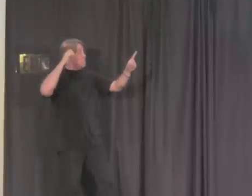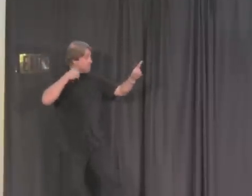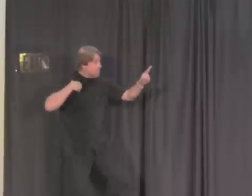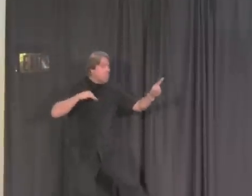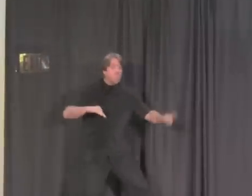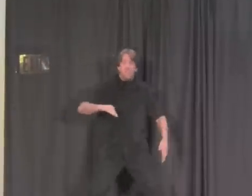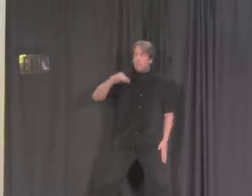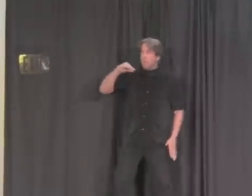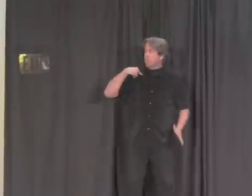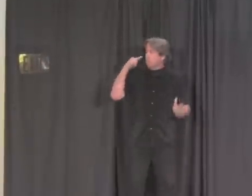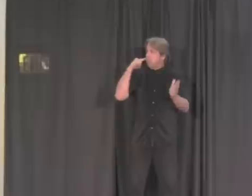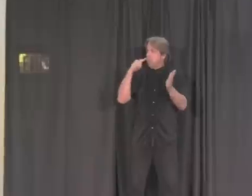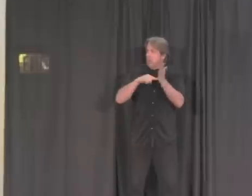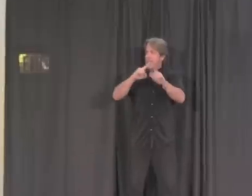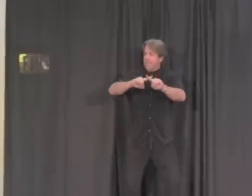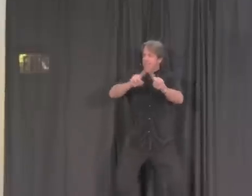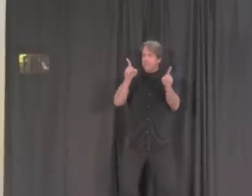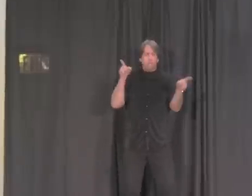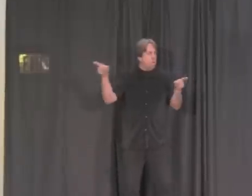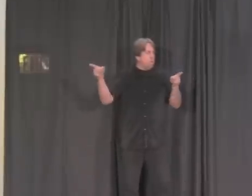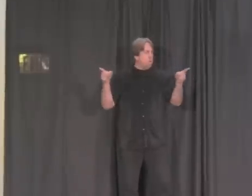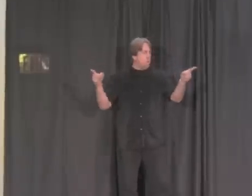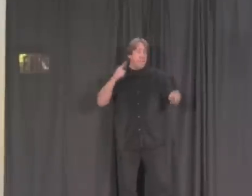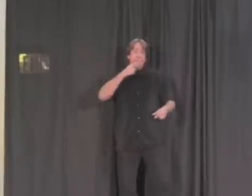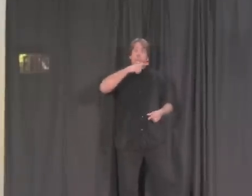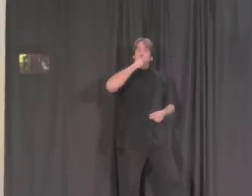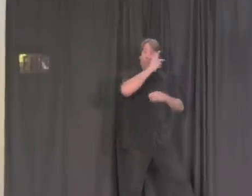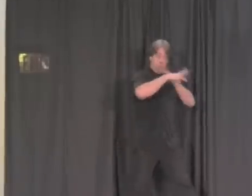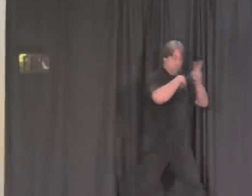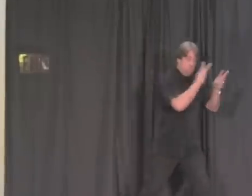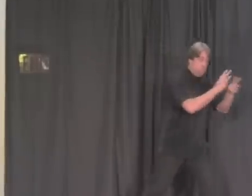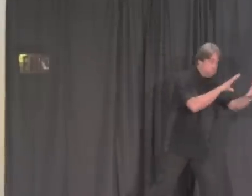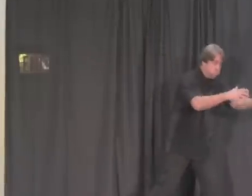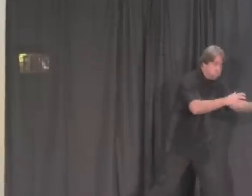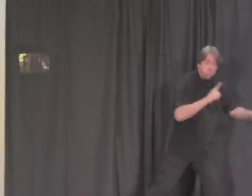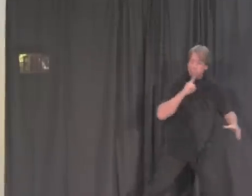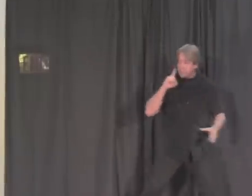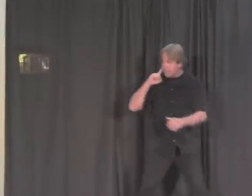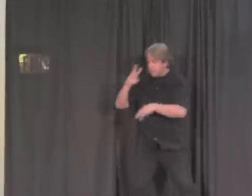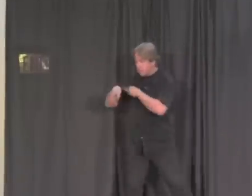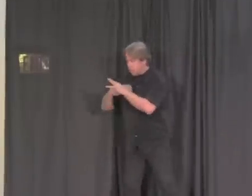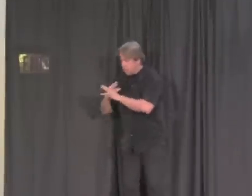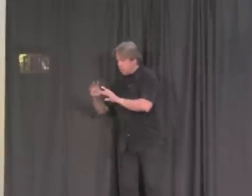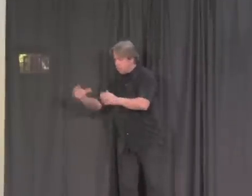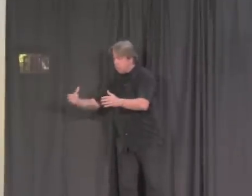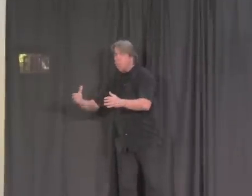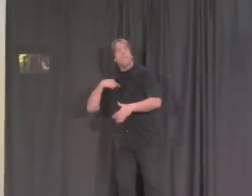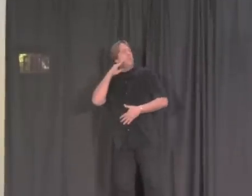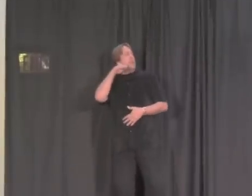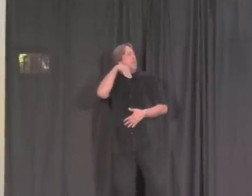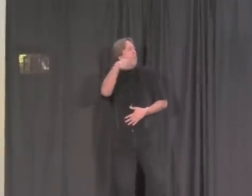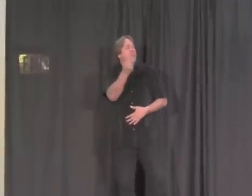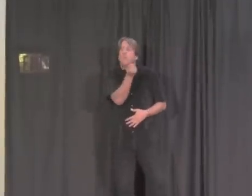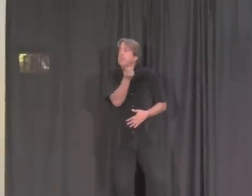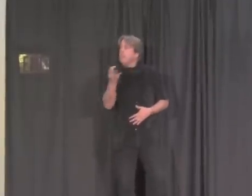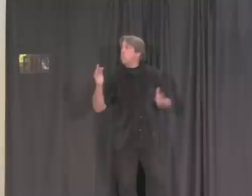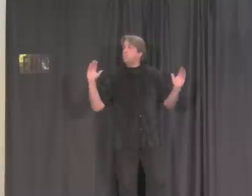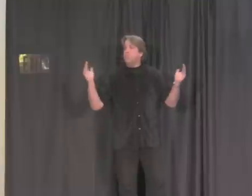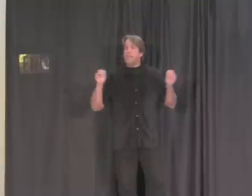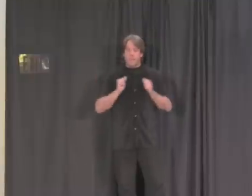hearing world. As I was growing up, I noticed both worlds are different. Hearing world and the deaf world. Let me give you